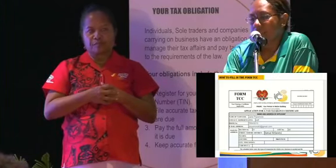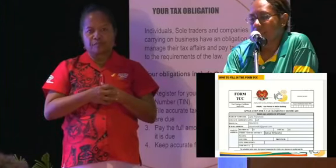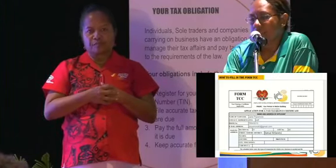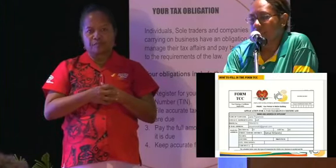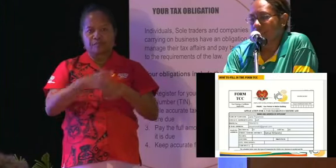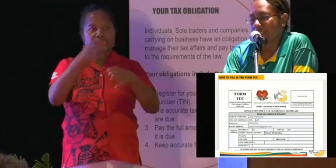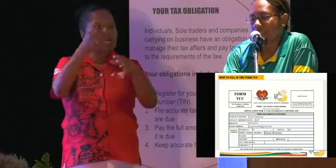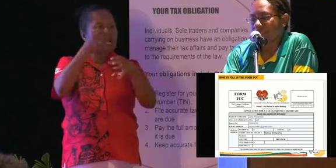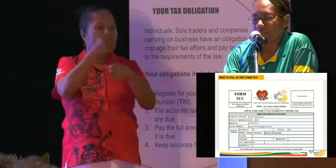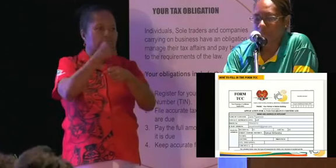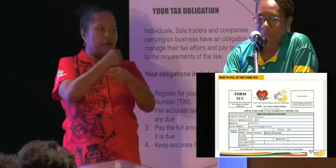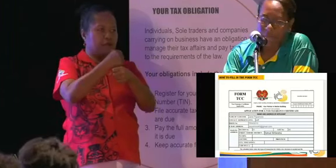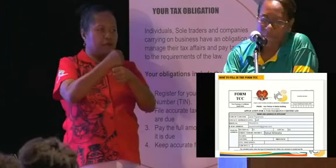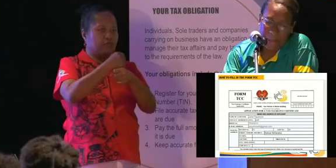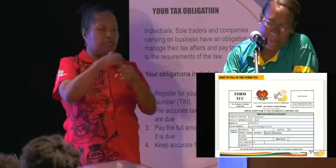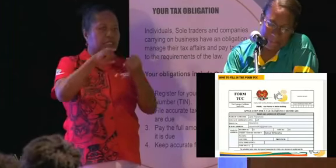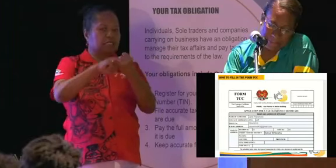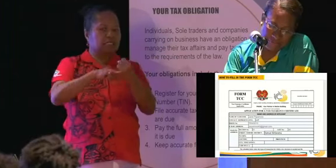Gero Stage 1.